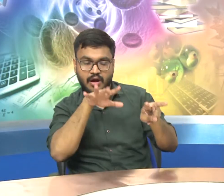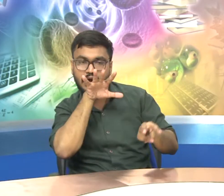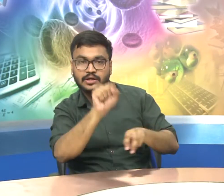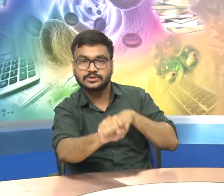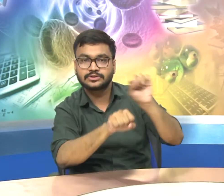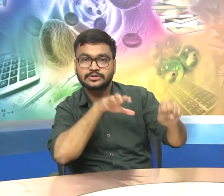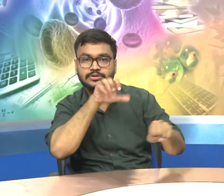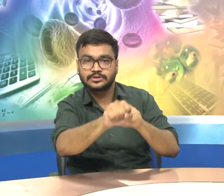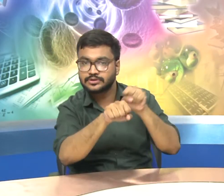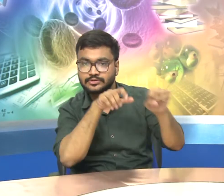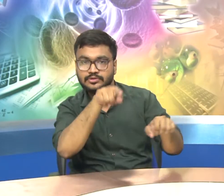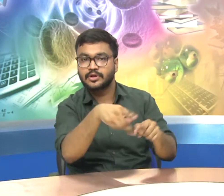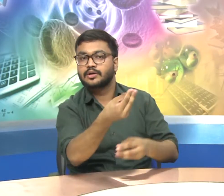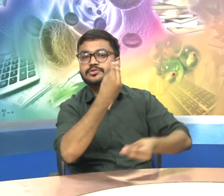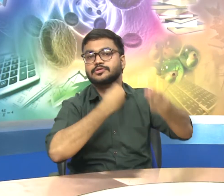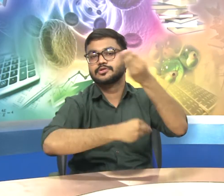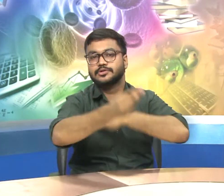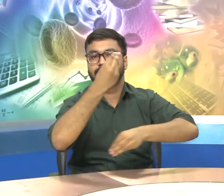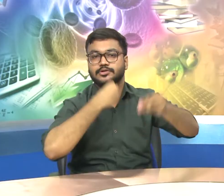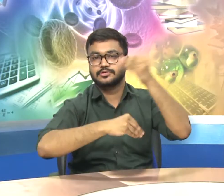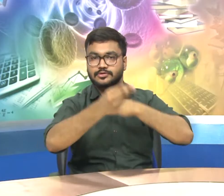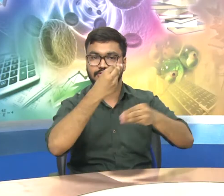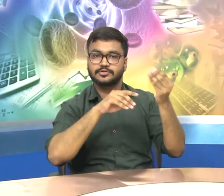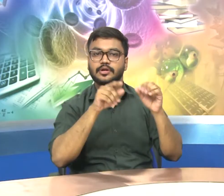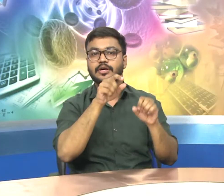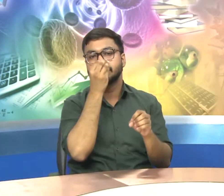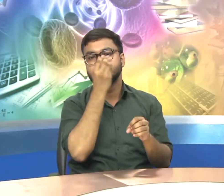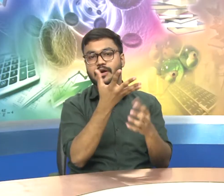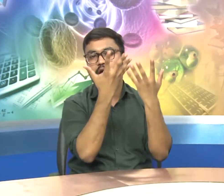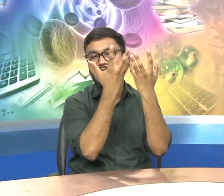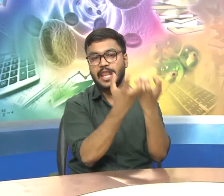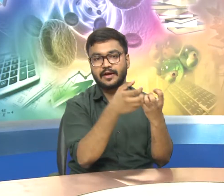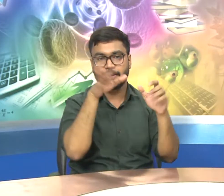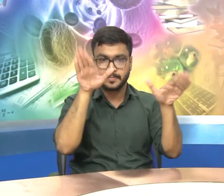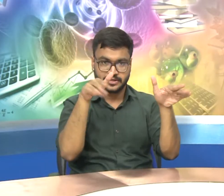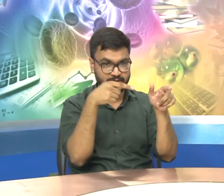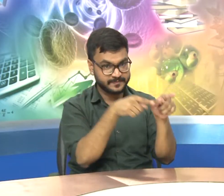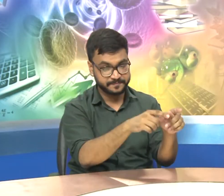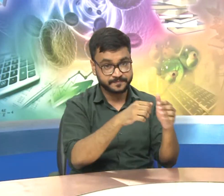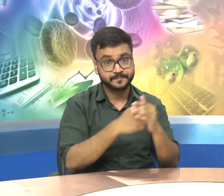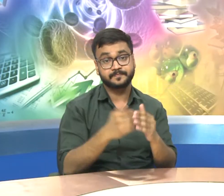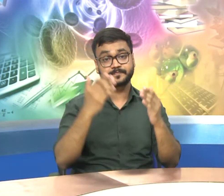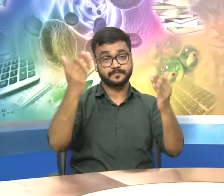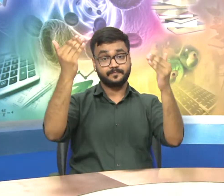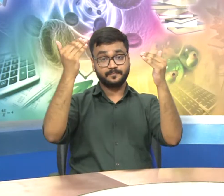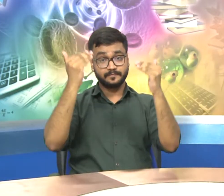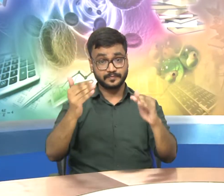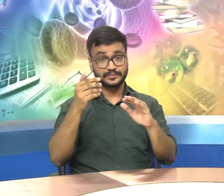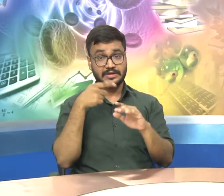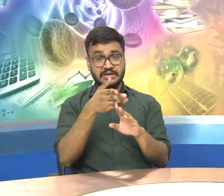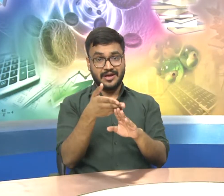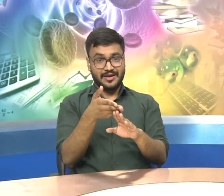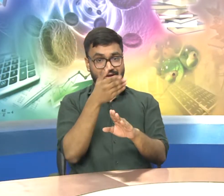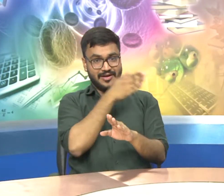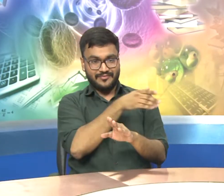Birds could easily spot and eat them. Therefore, many dark moths